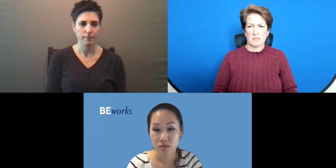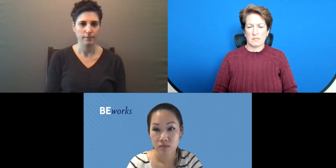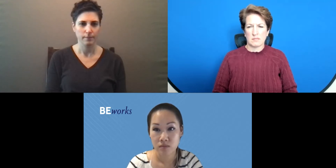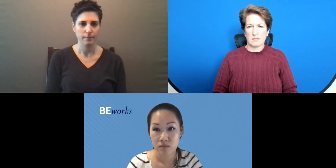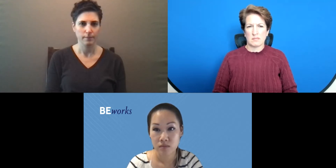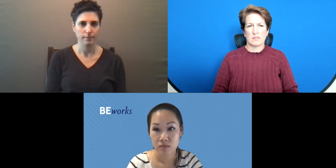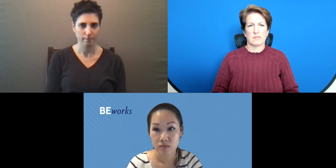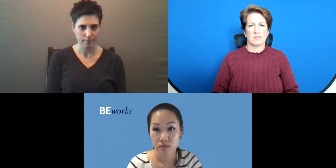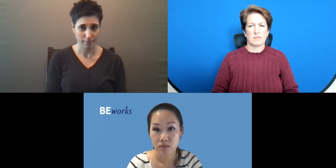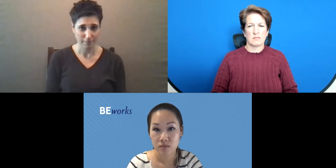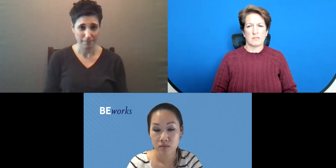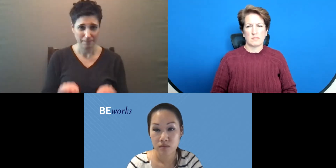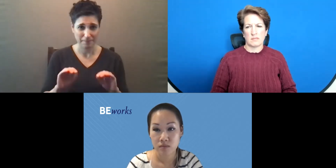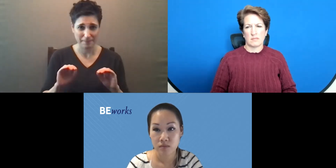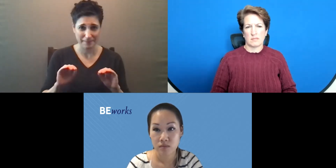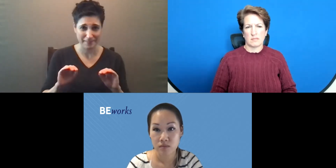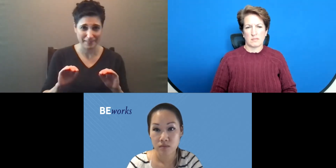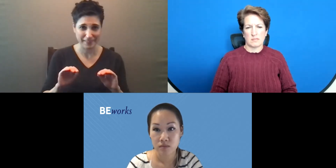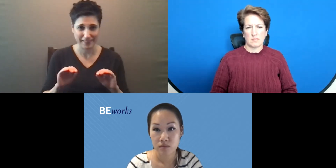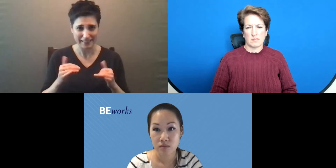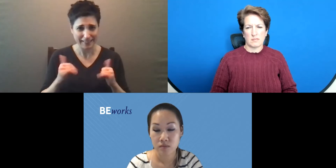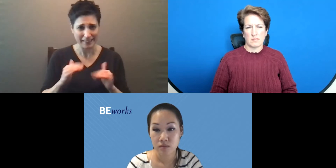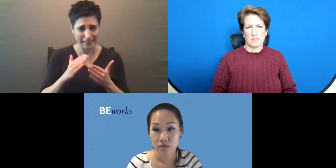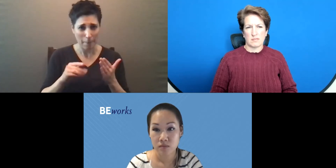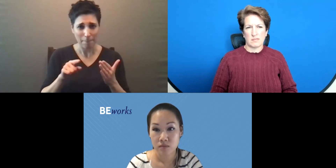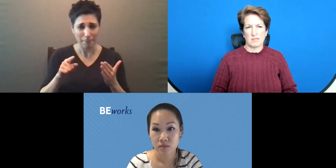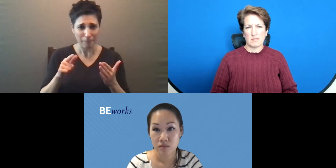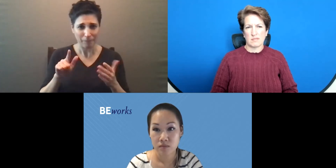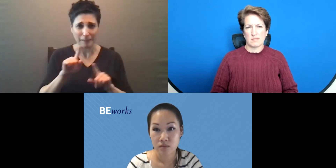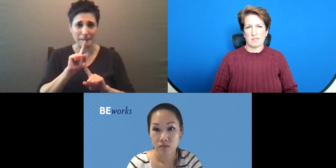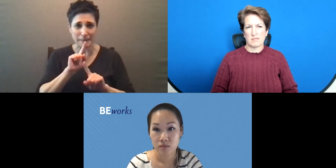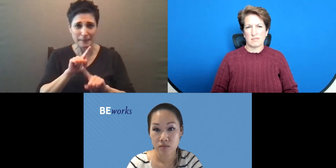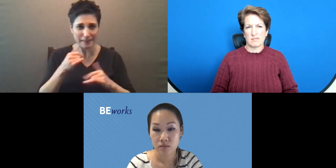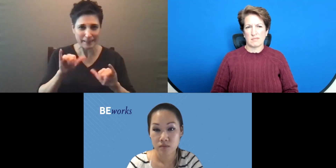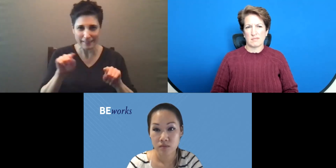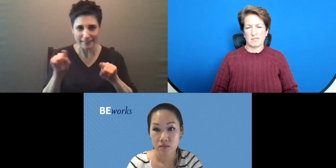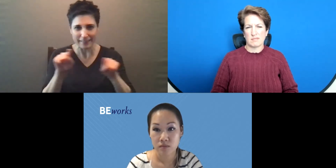We'll give it a few more seconds. I can see a few more people filling it out.